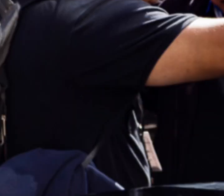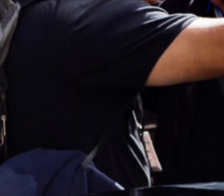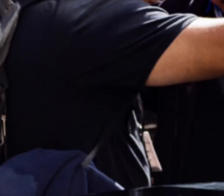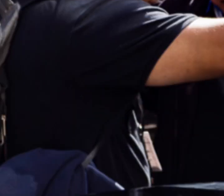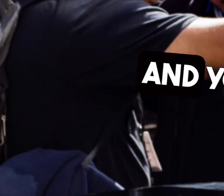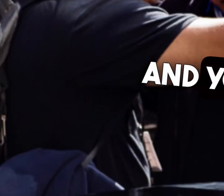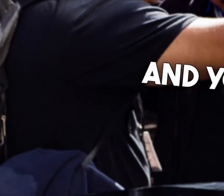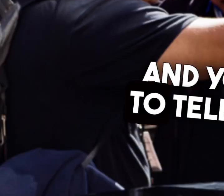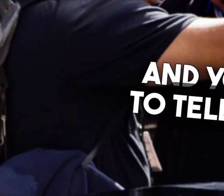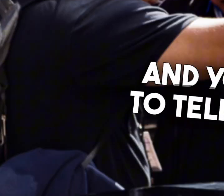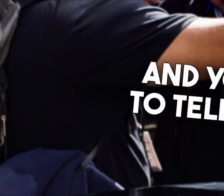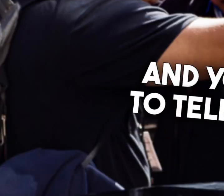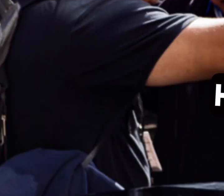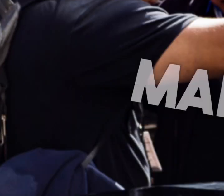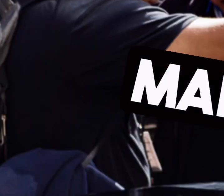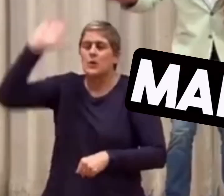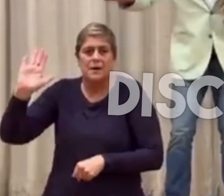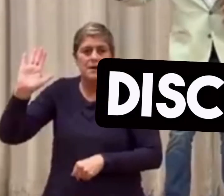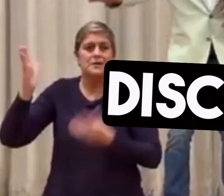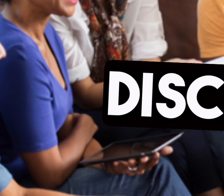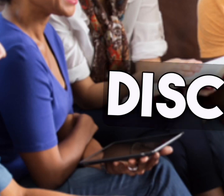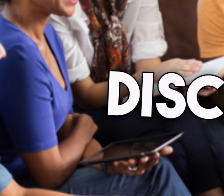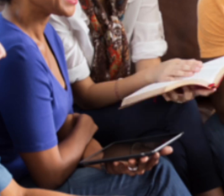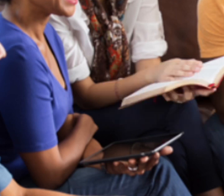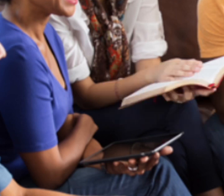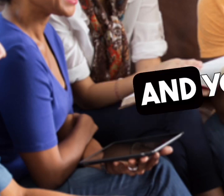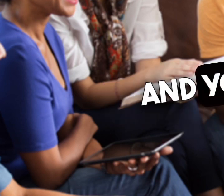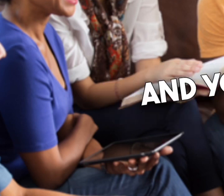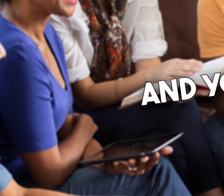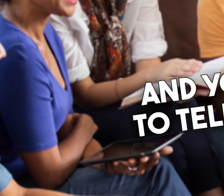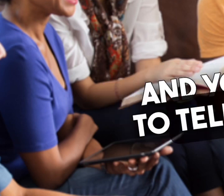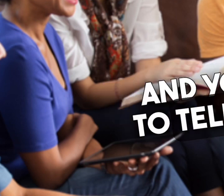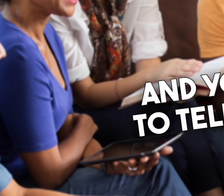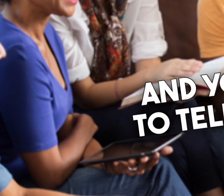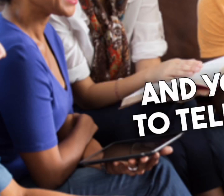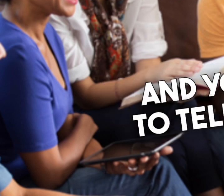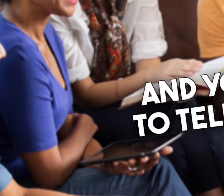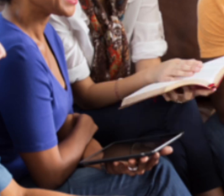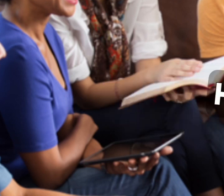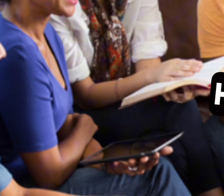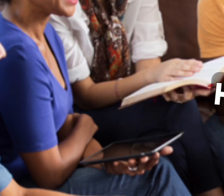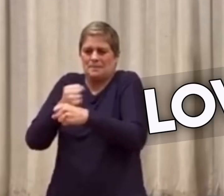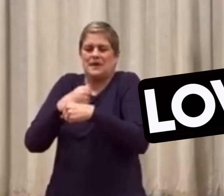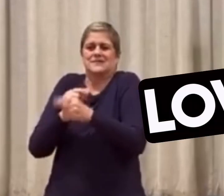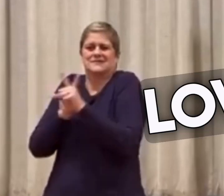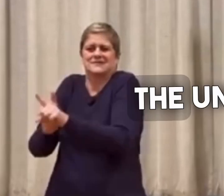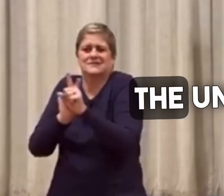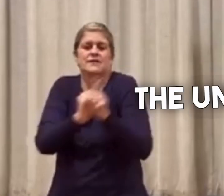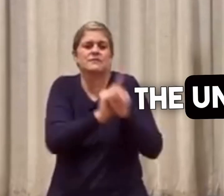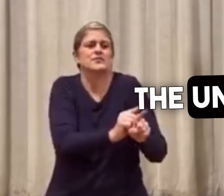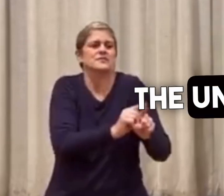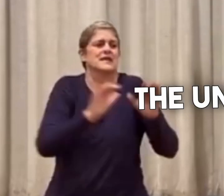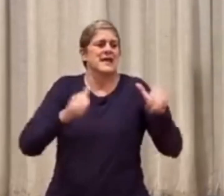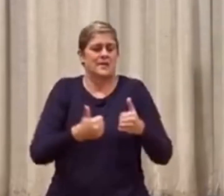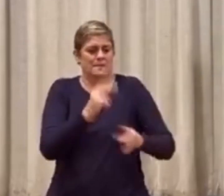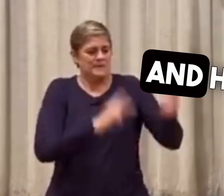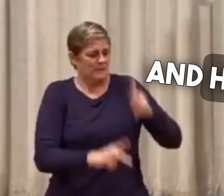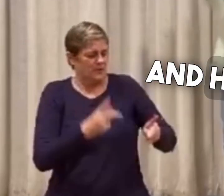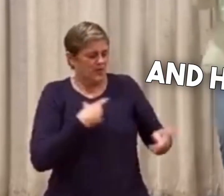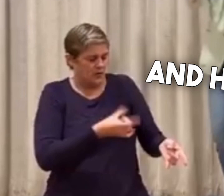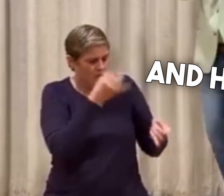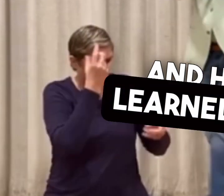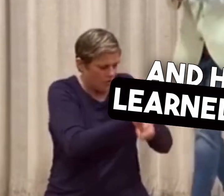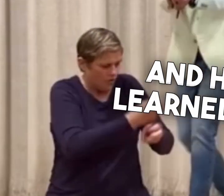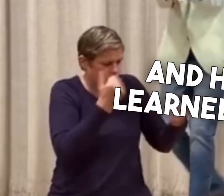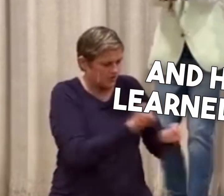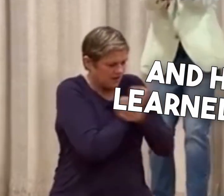people, and you want to tell me how he's making disciples, and you want to tell me how he's loving the unlovable, and how